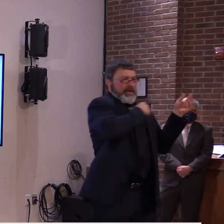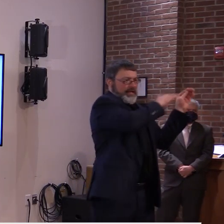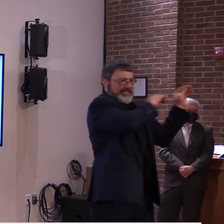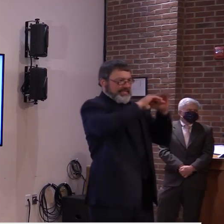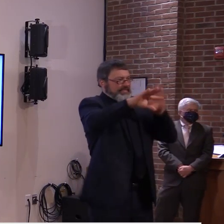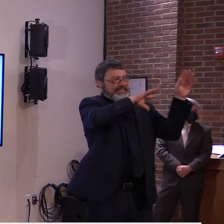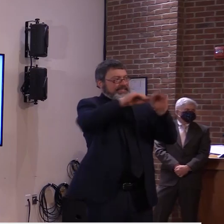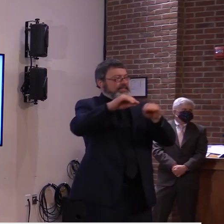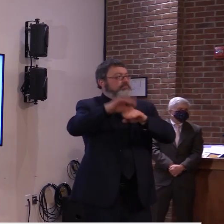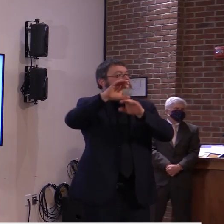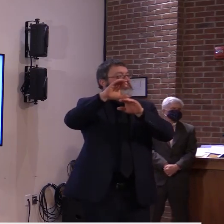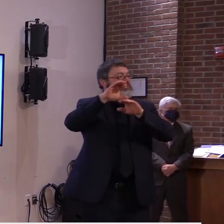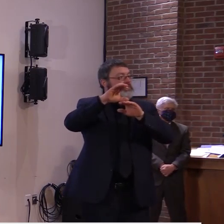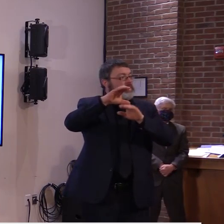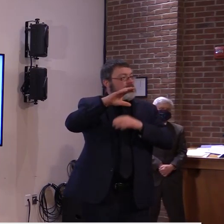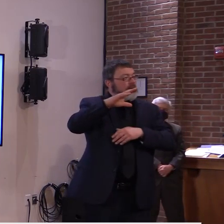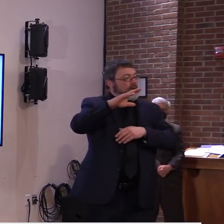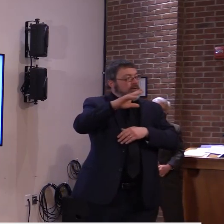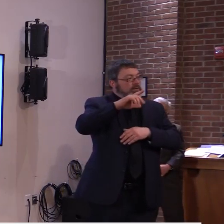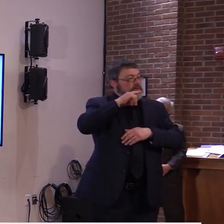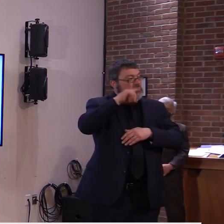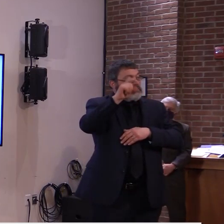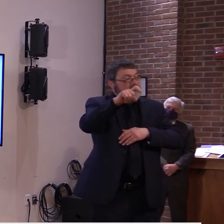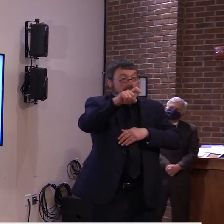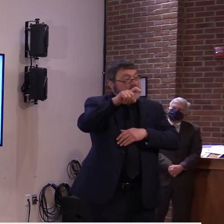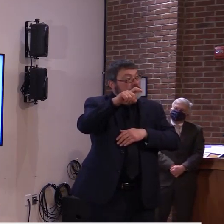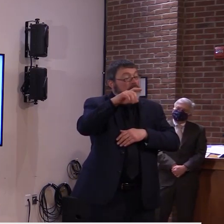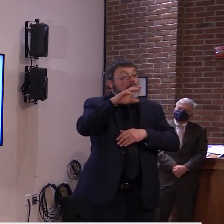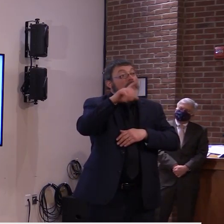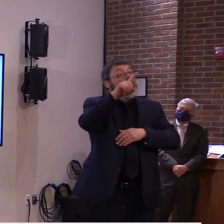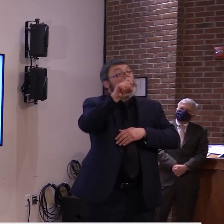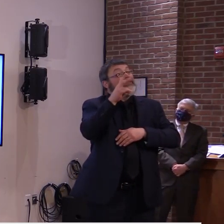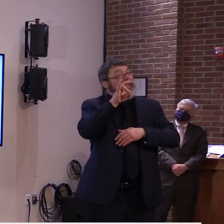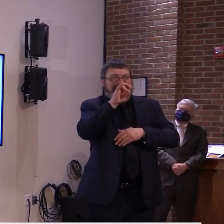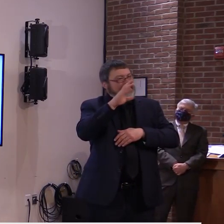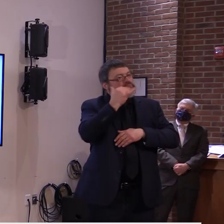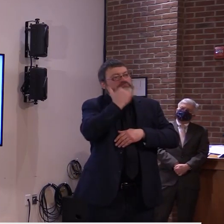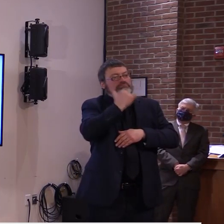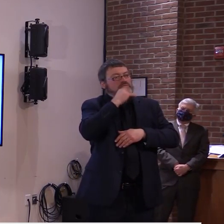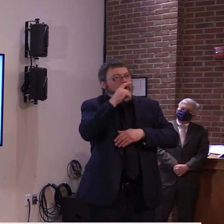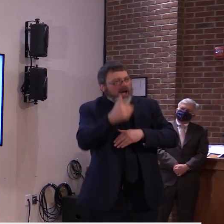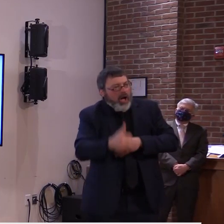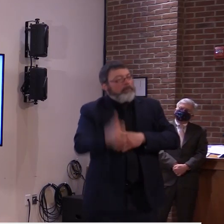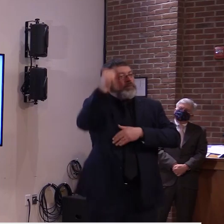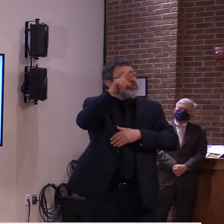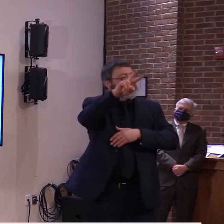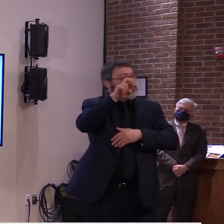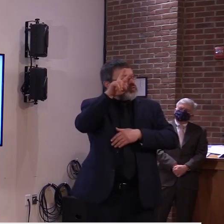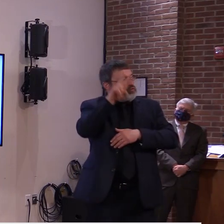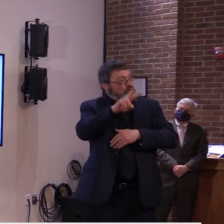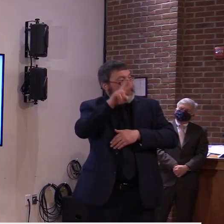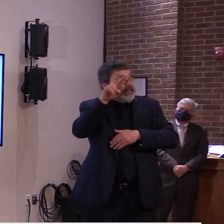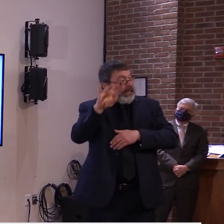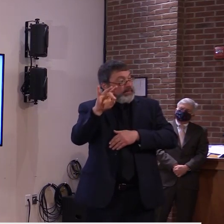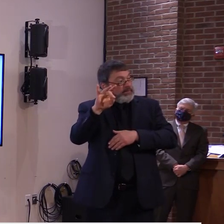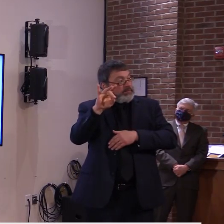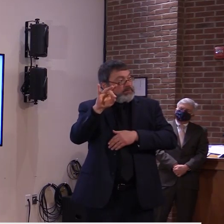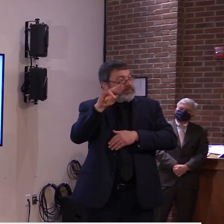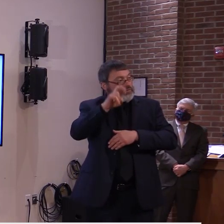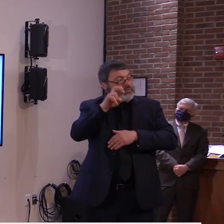224 cases. There are a total of 36 cases from UVM Medical Center in that number.